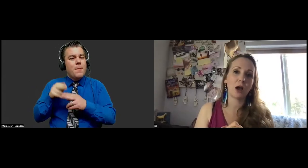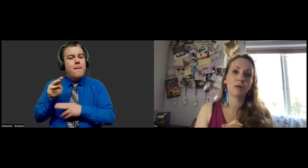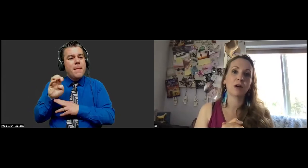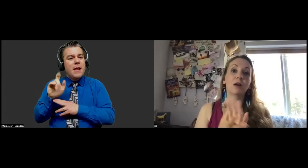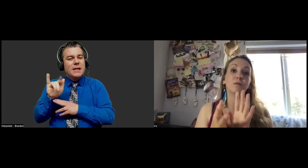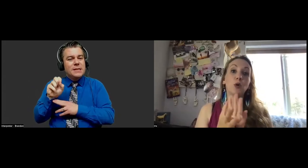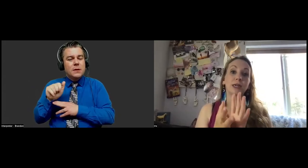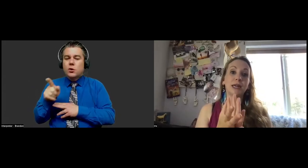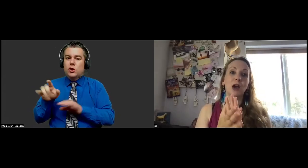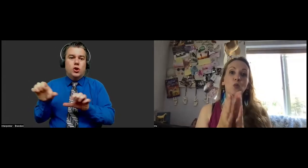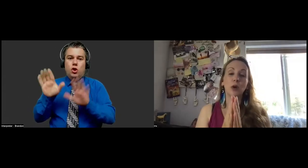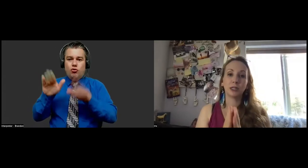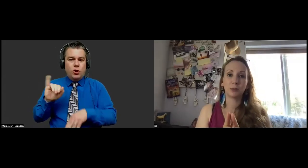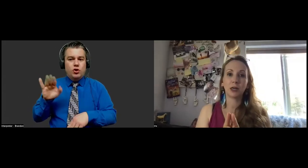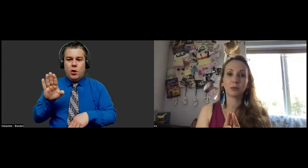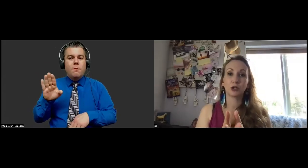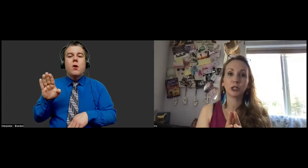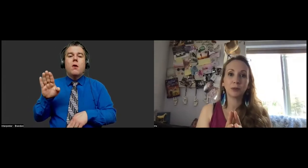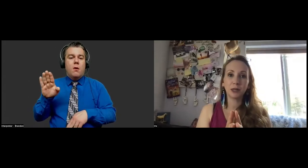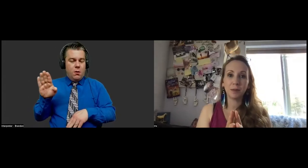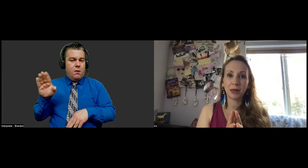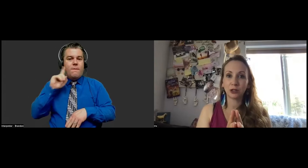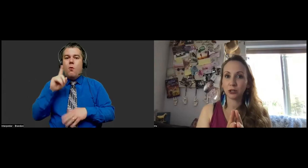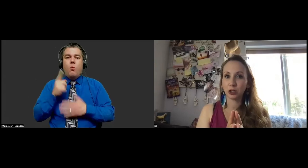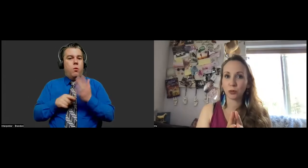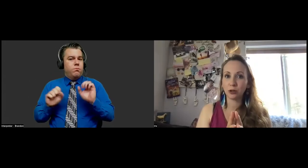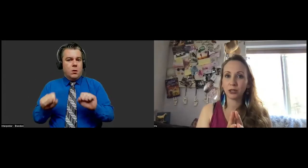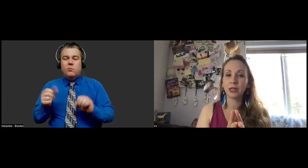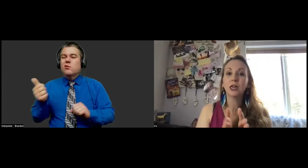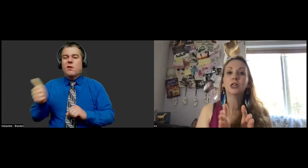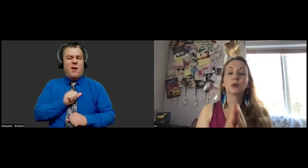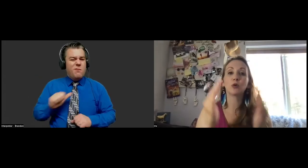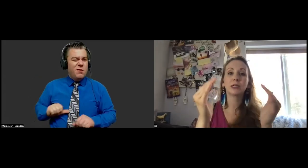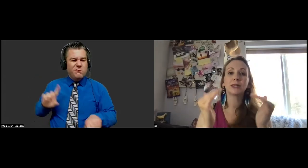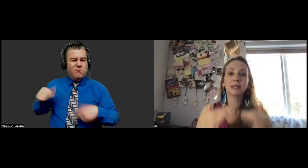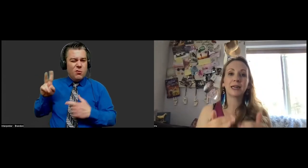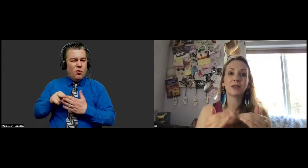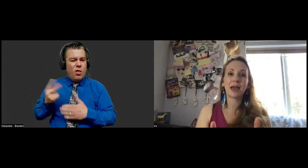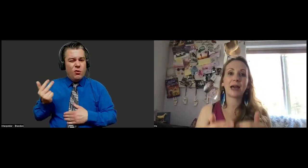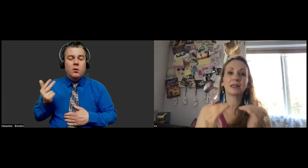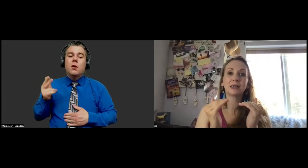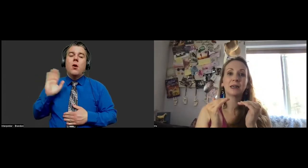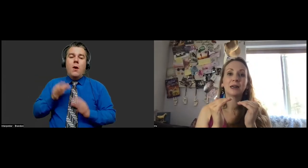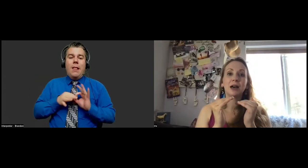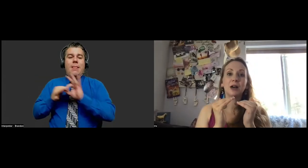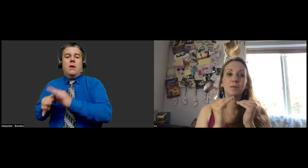amazing job of pointing out what is possible. She's been an ambassador since 2013. So I'm going to link